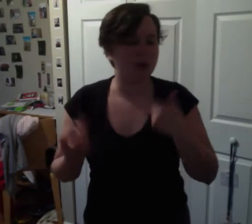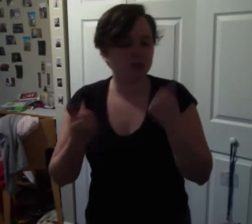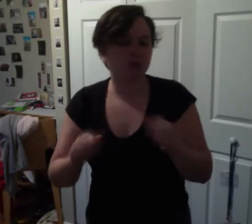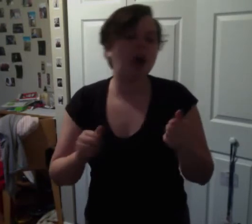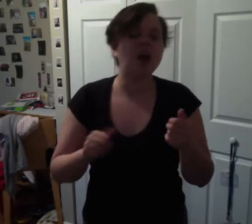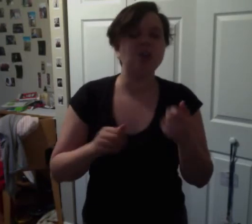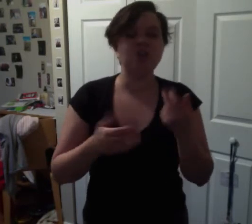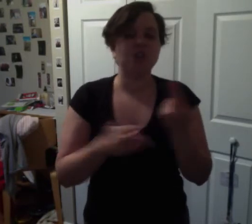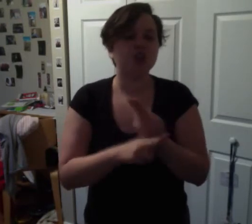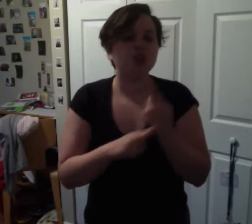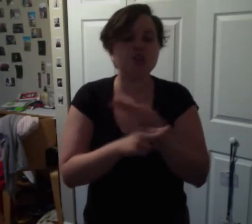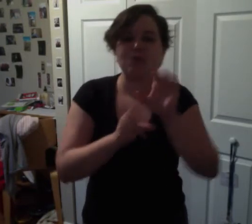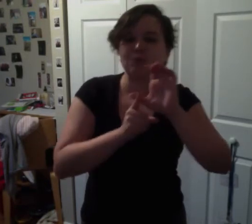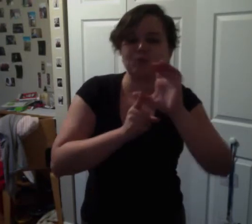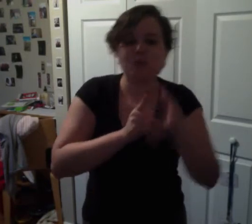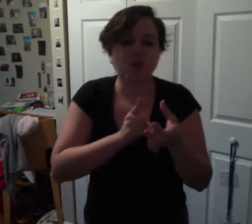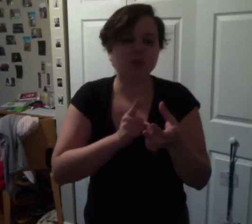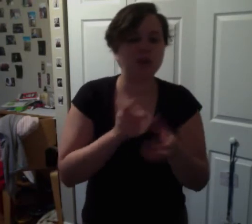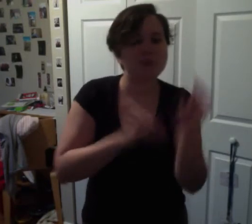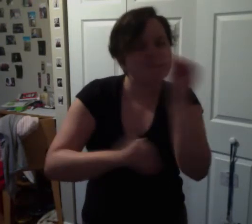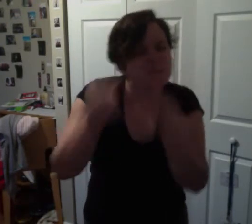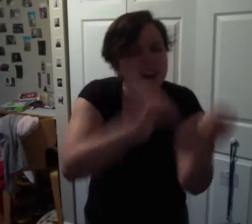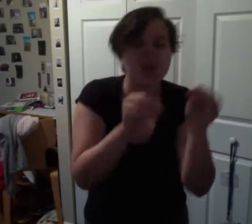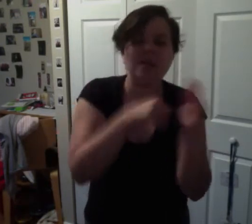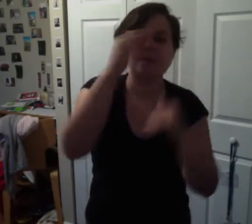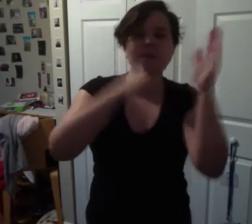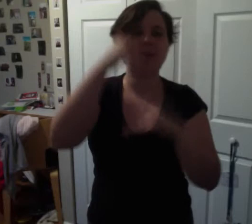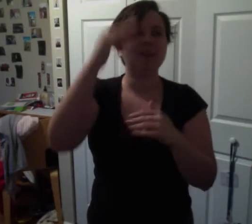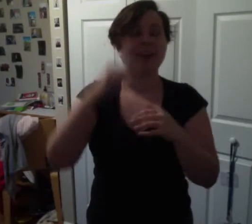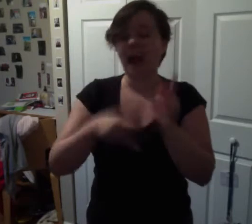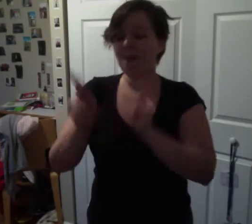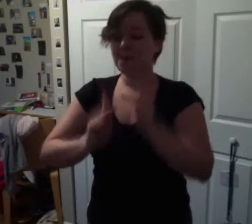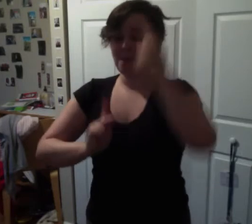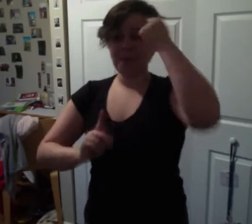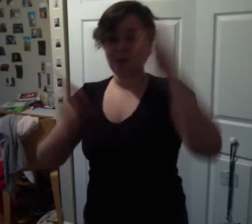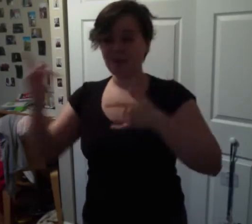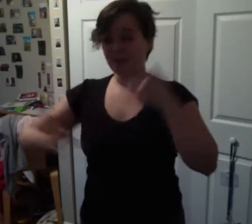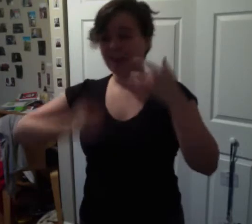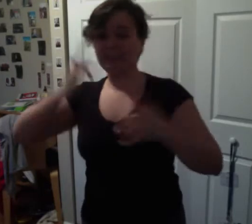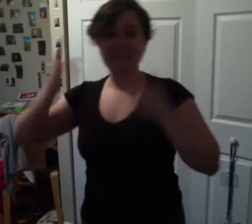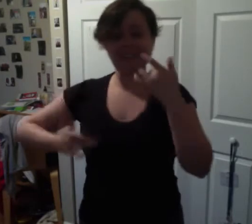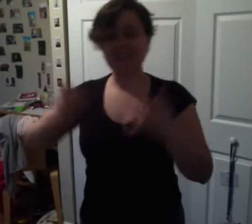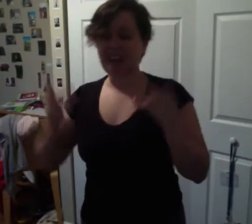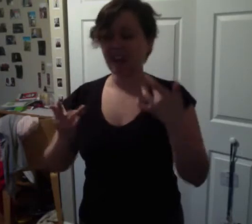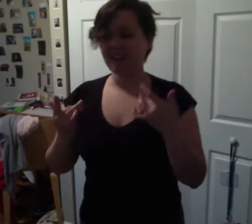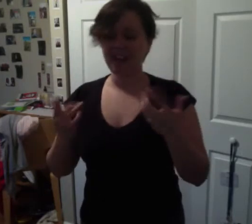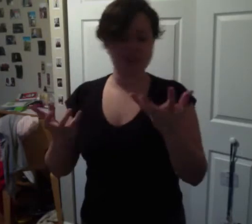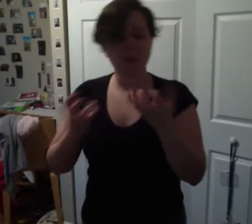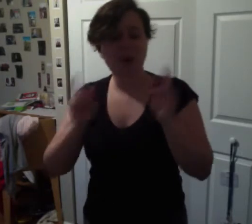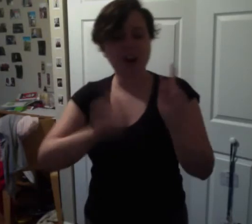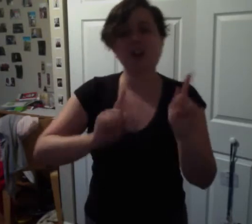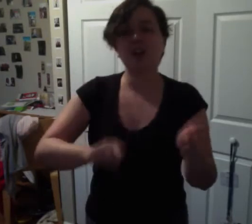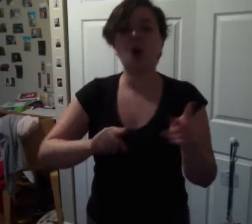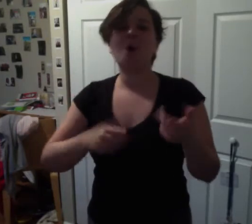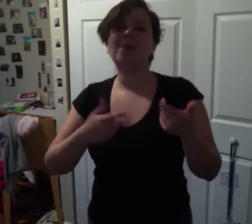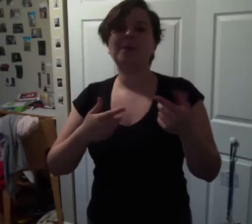so exciting for folk, and people were so responsive to the work that we had to then find bigger buildings. By the time we found bigger